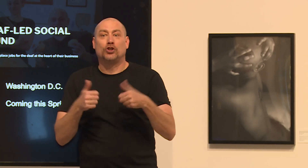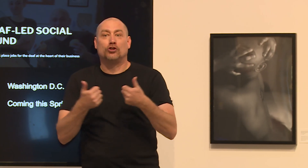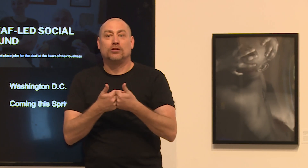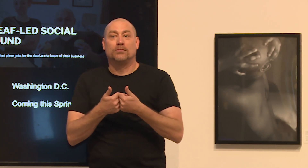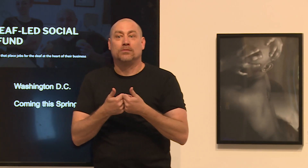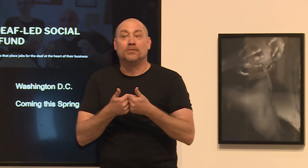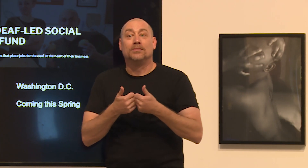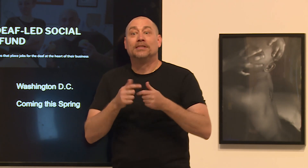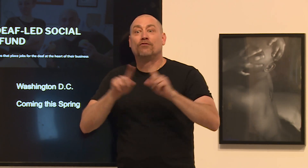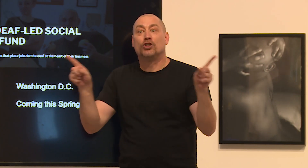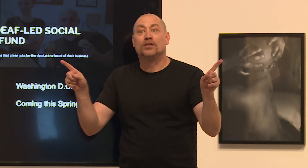different challenge.